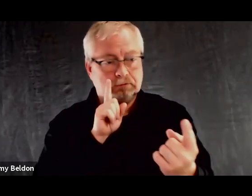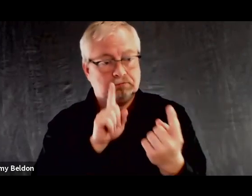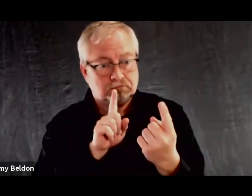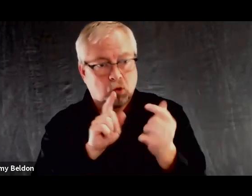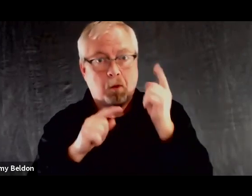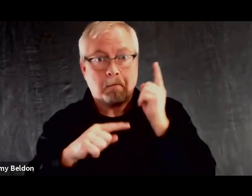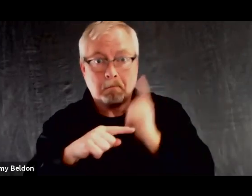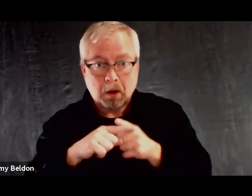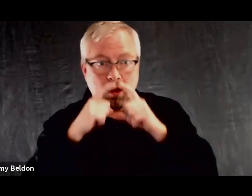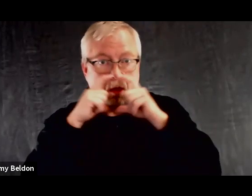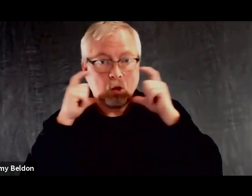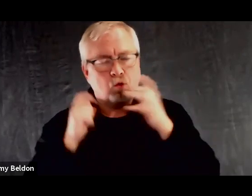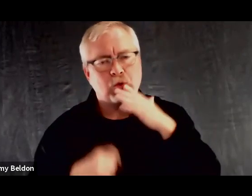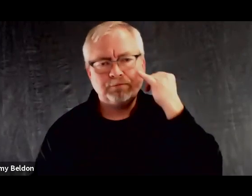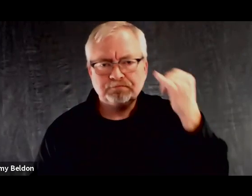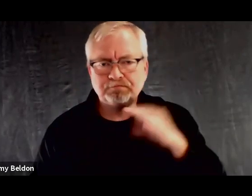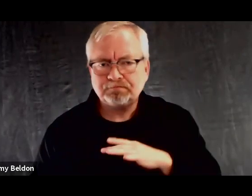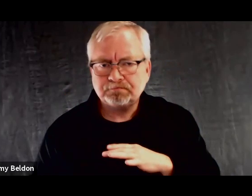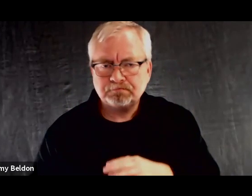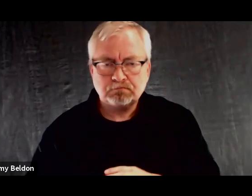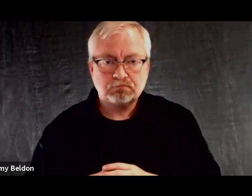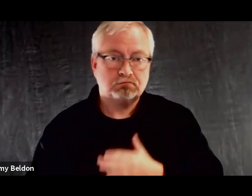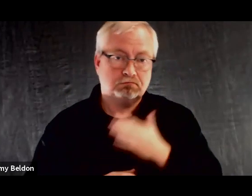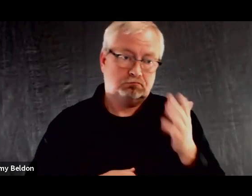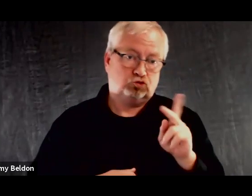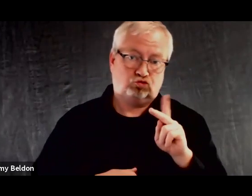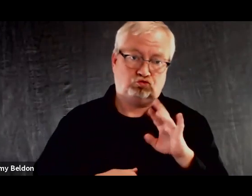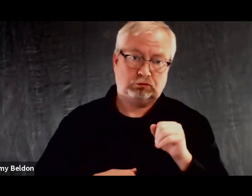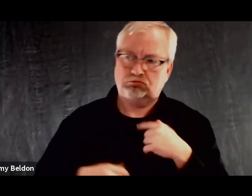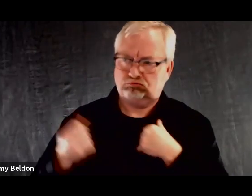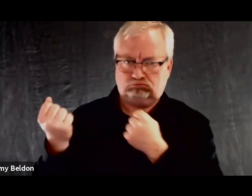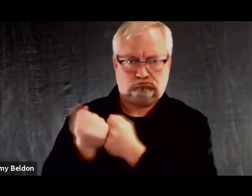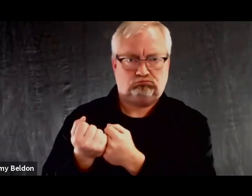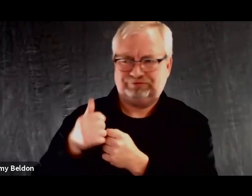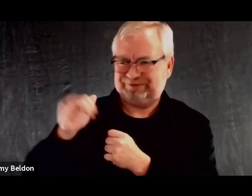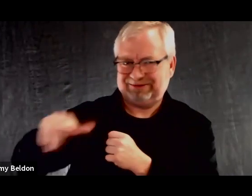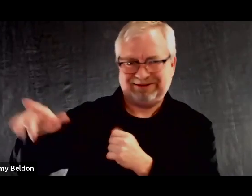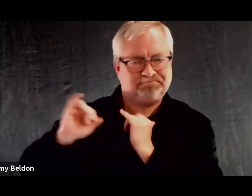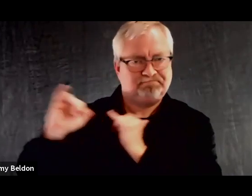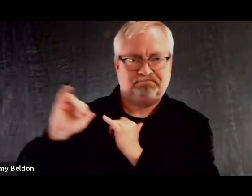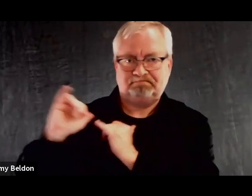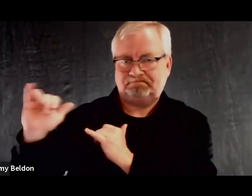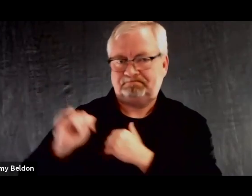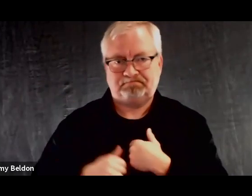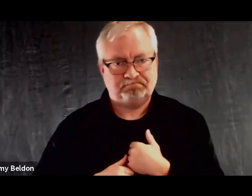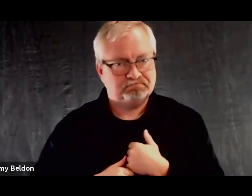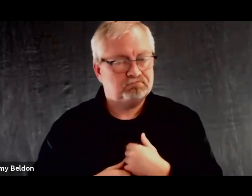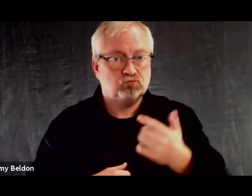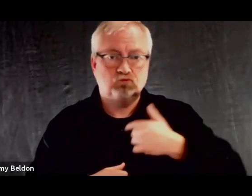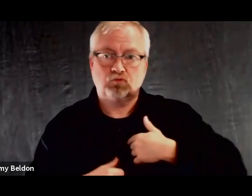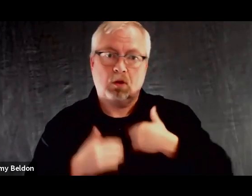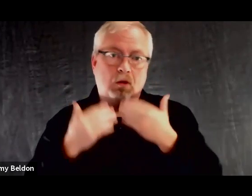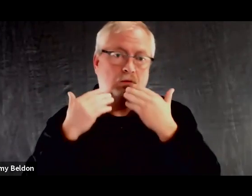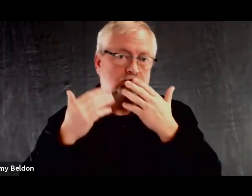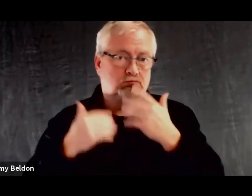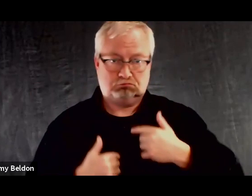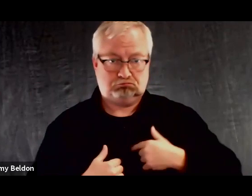Yep, and I'll second that. I was very grateful that I'm not very handy. I can't sew, and